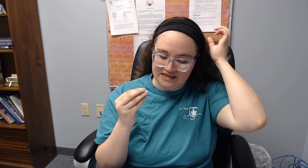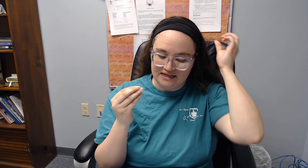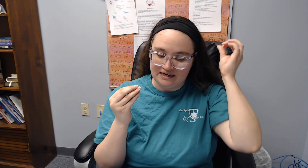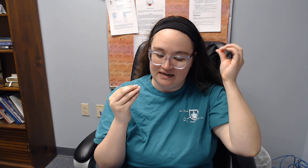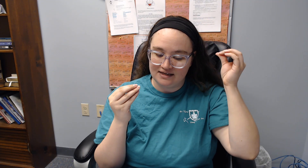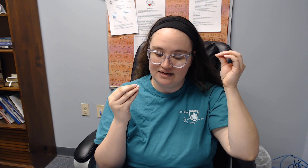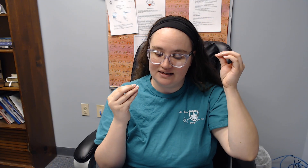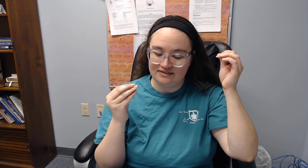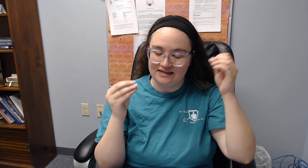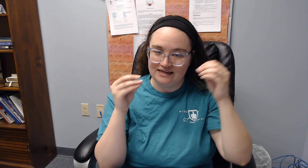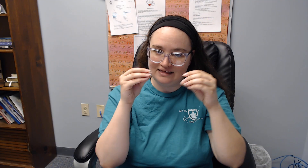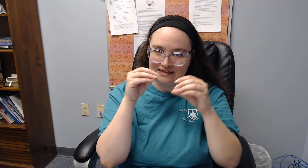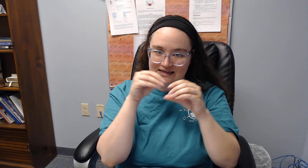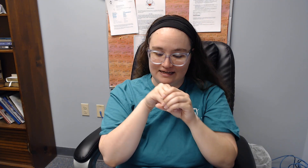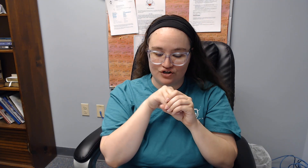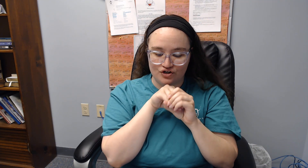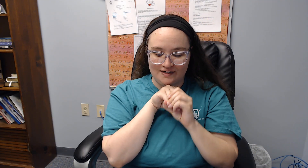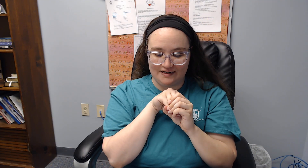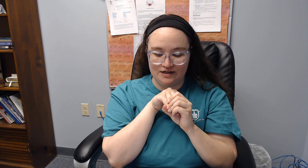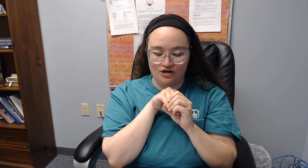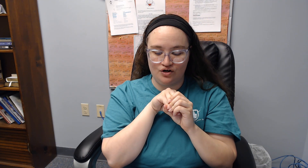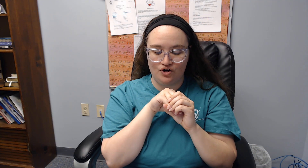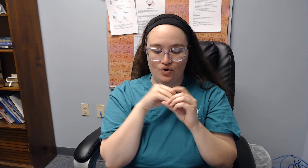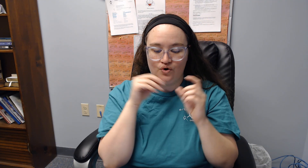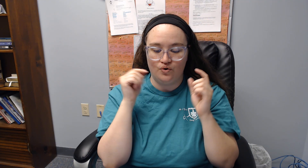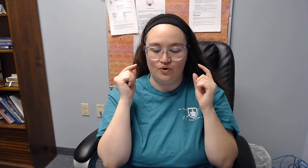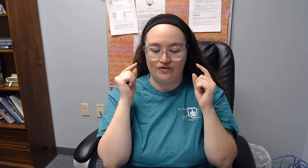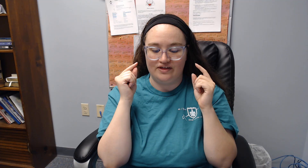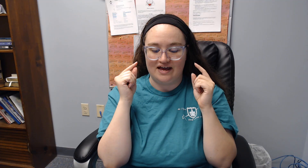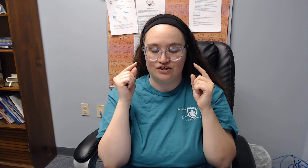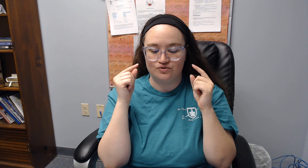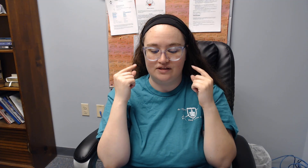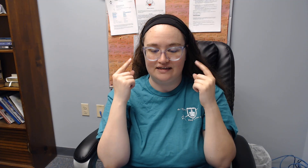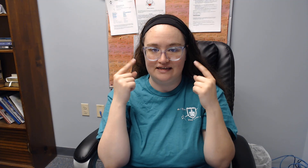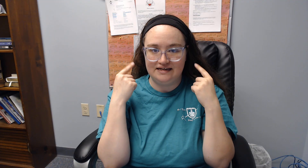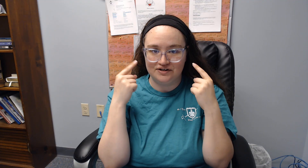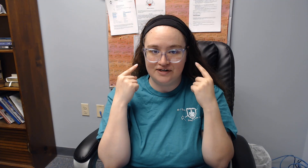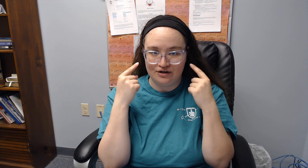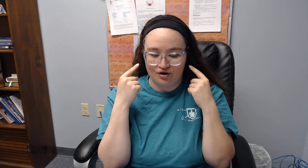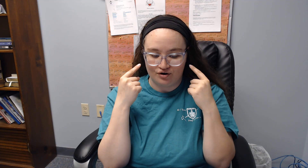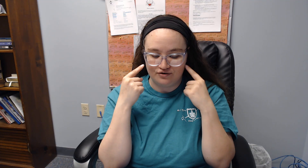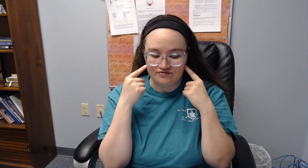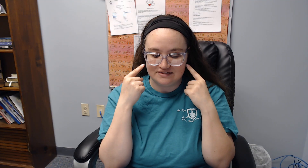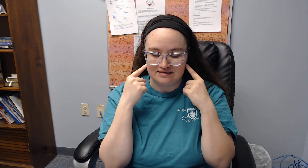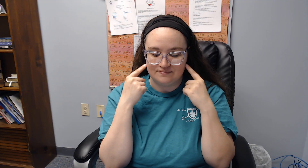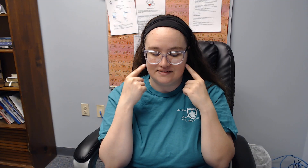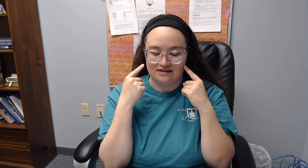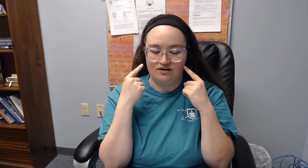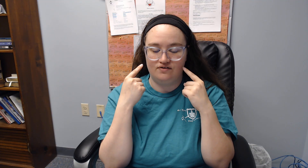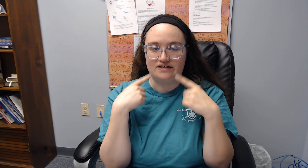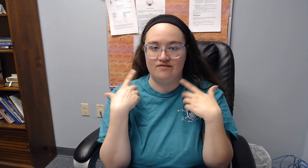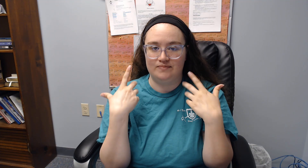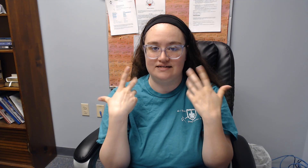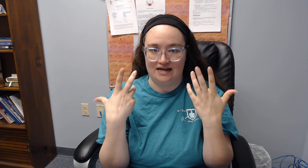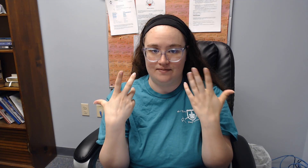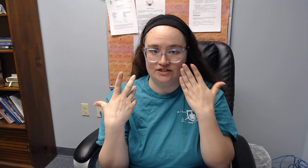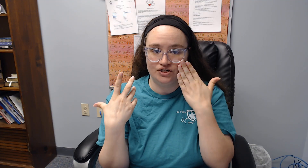meaning the inner ear or the actual hearing nerves themselves have been damaged.